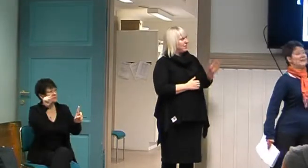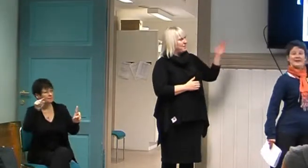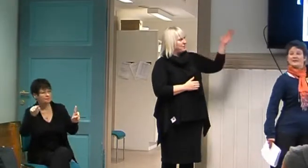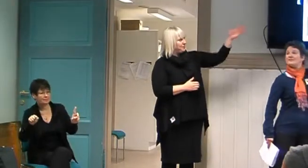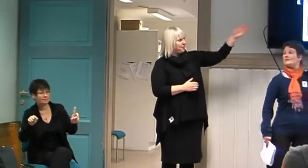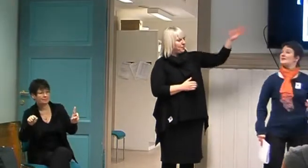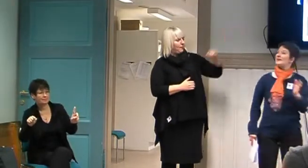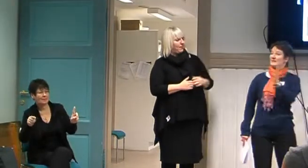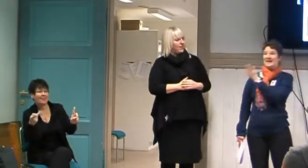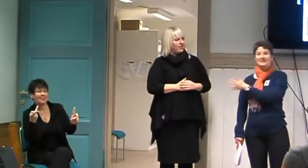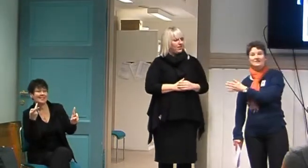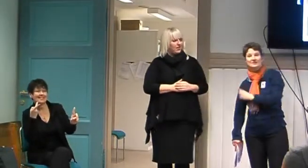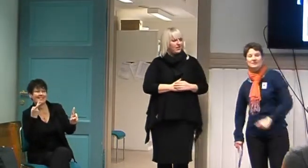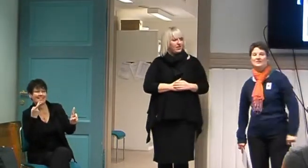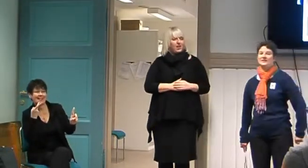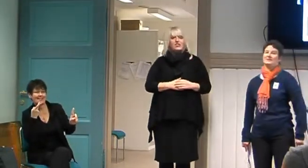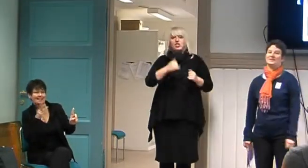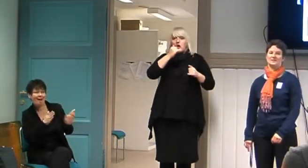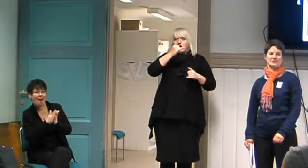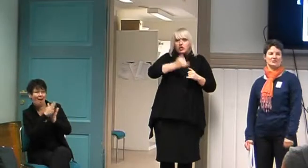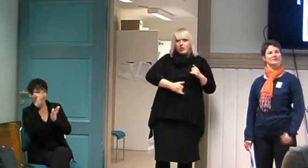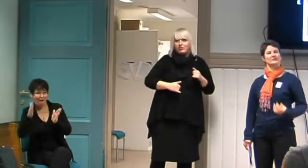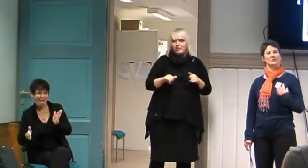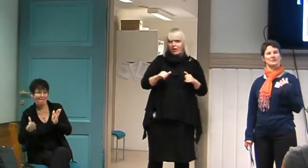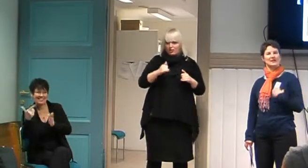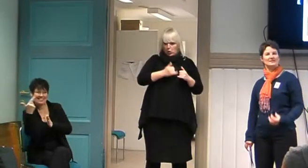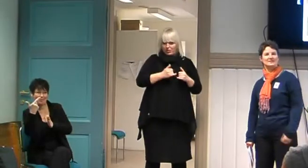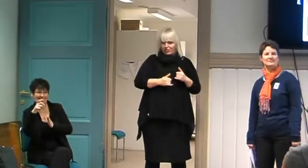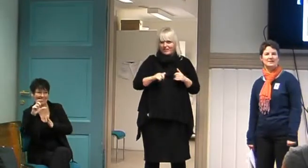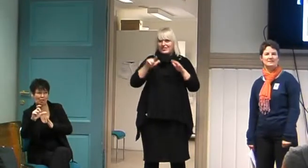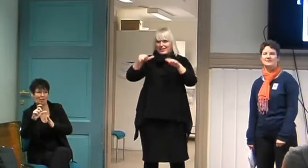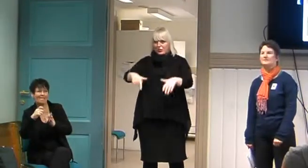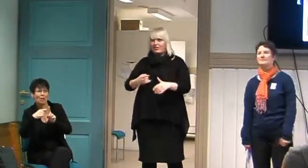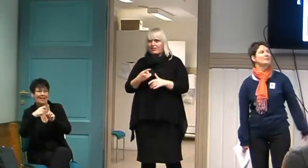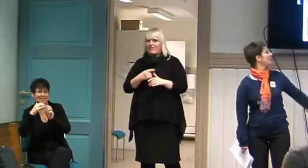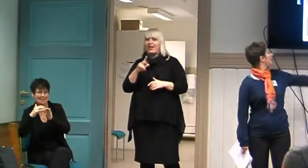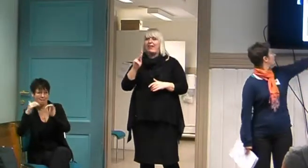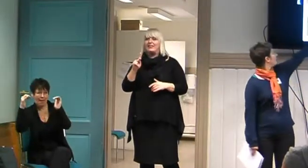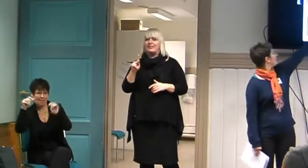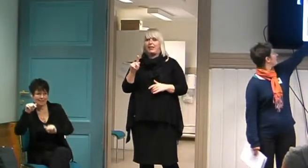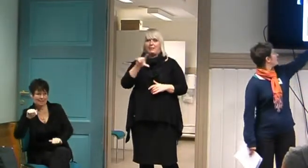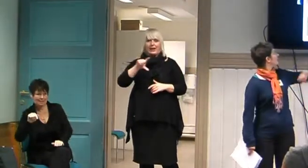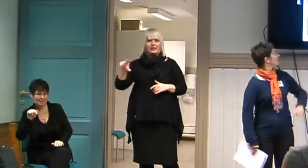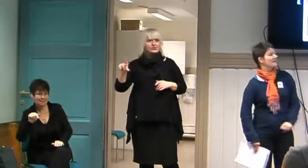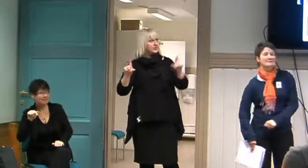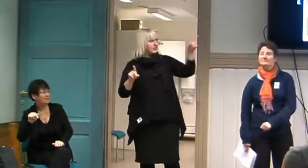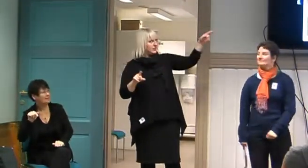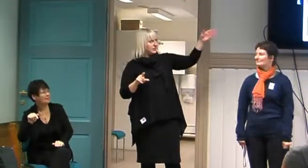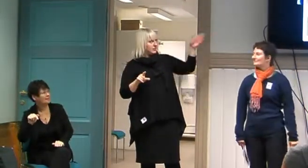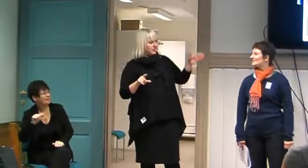Over here, someone at the end of the 17th century for Kensington Palace, and